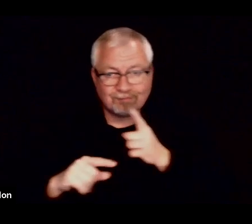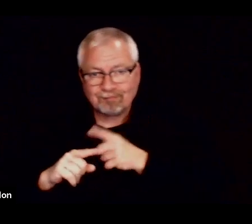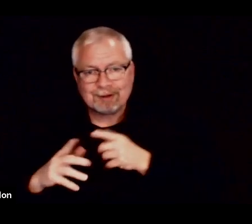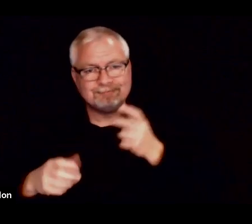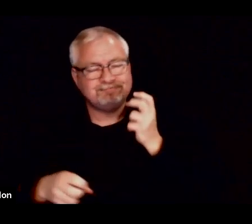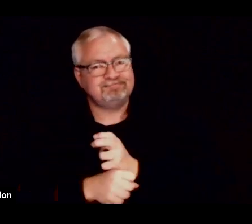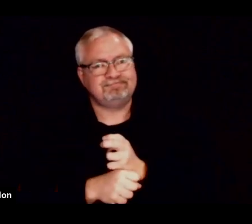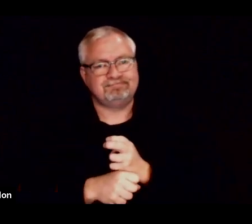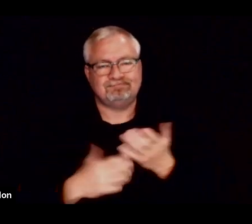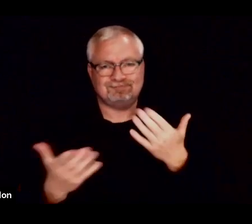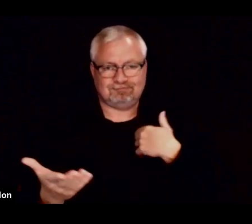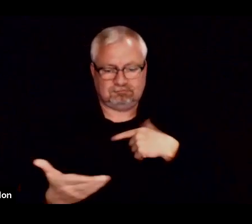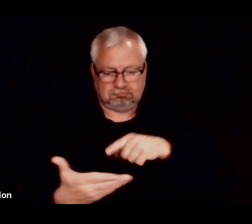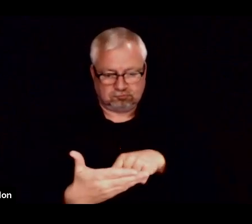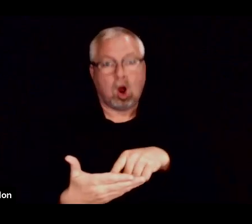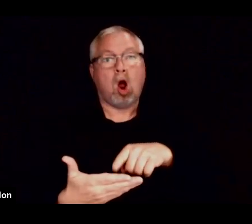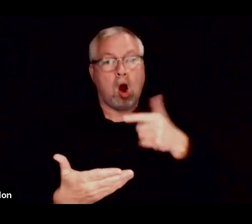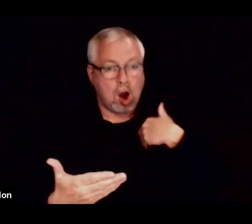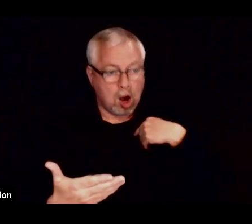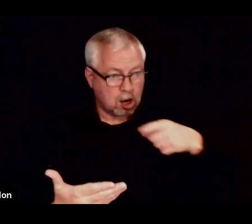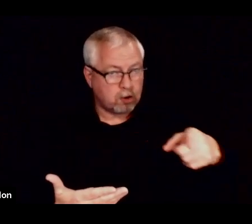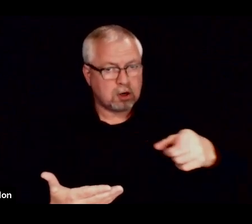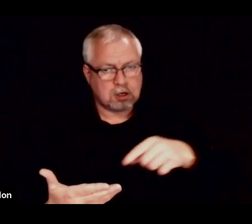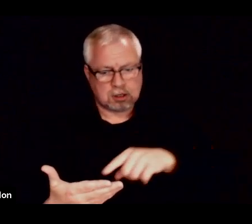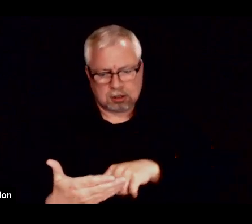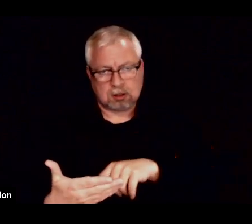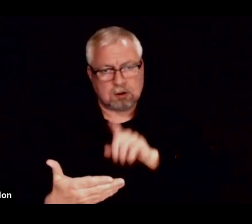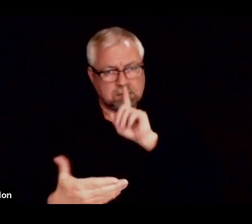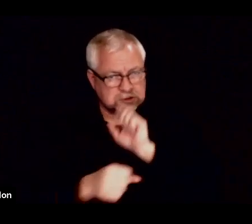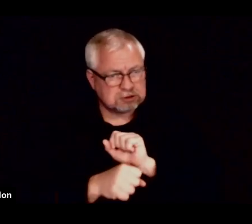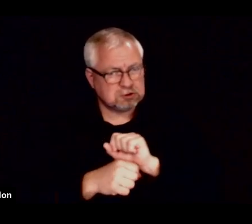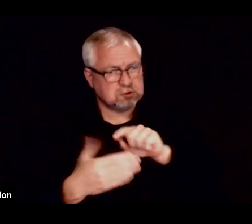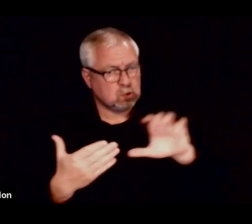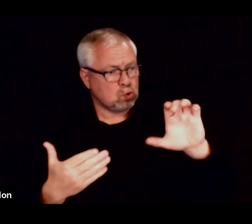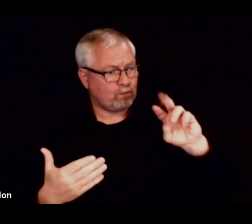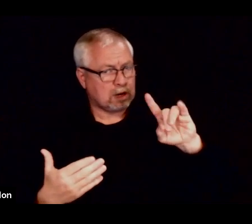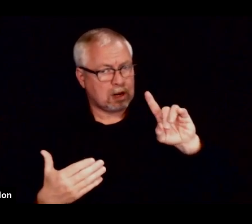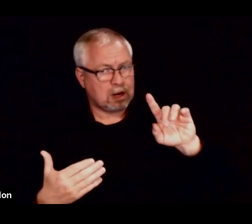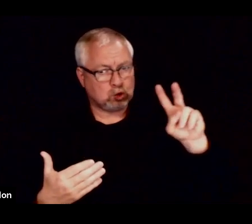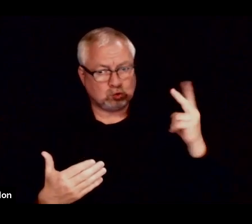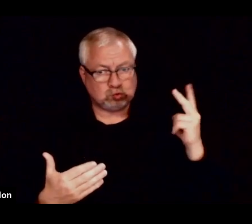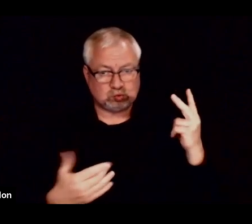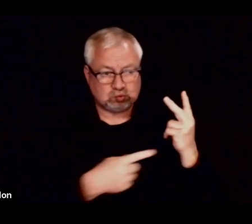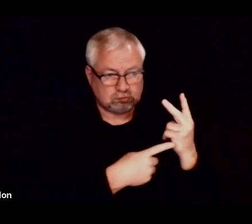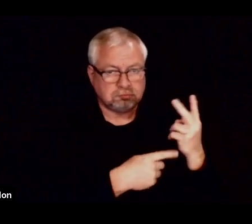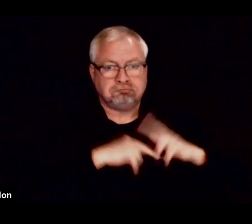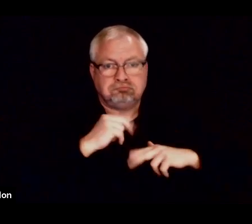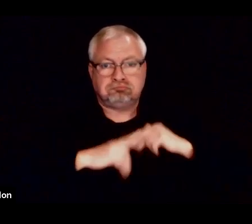they will pick up SARS-CoV-2 and that they won't cross-react with